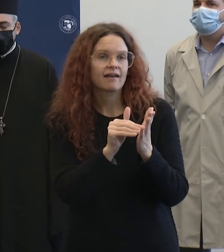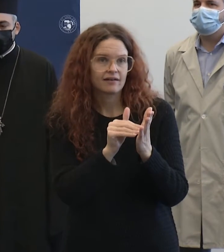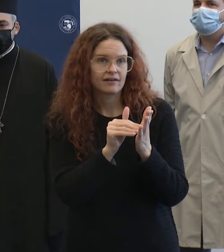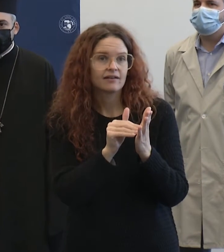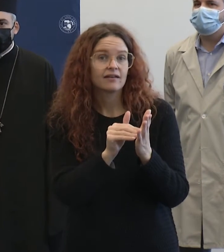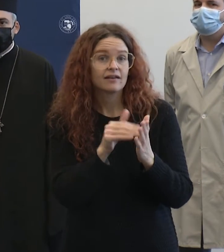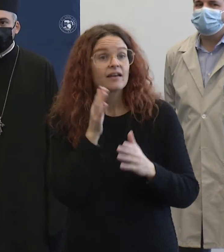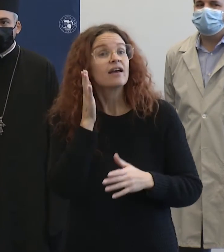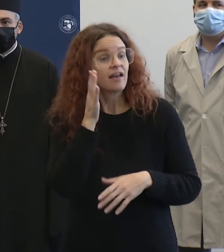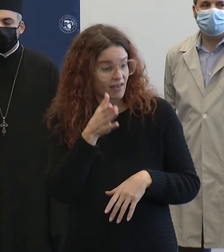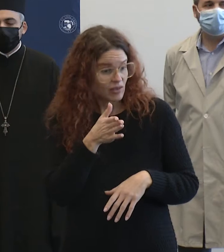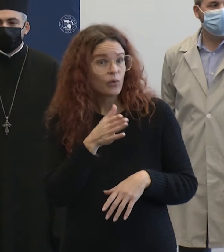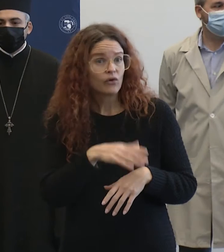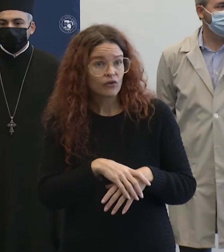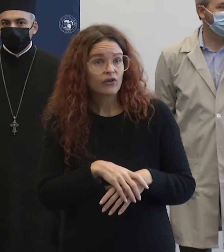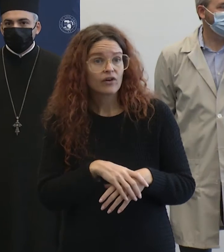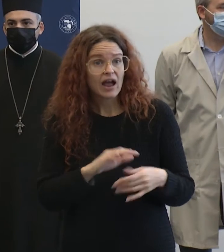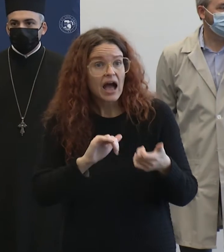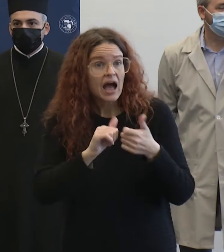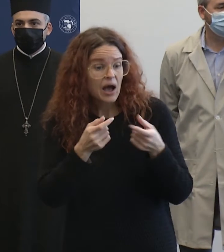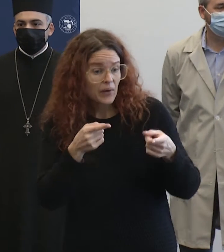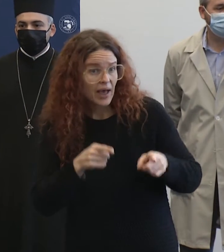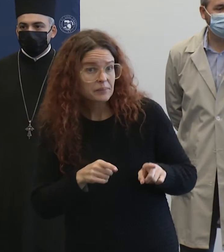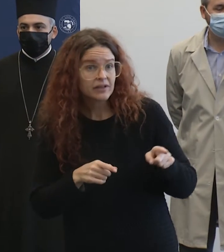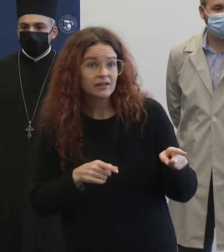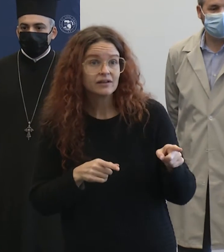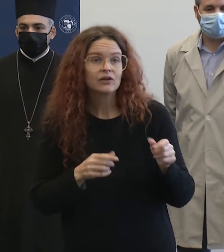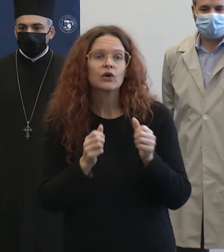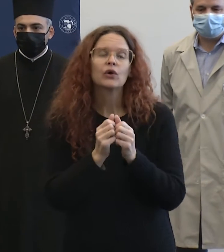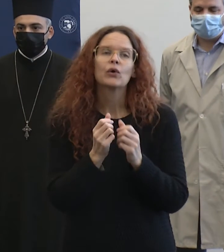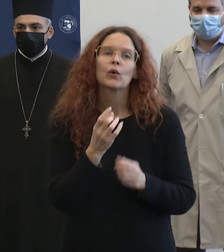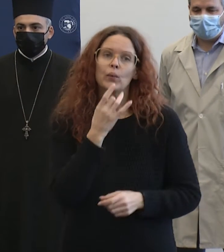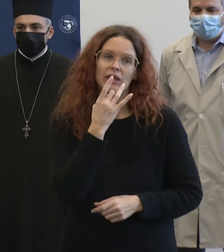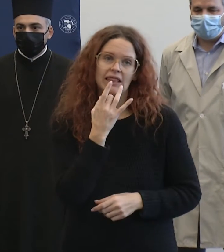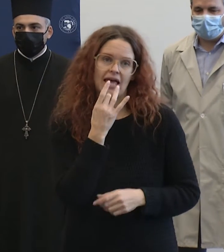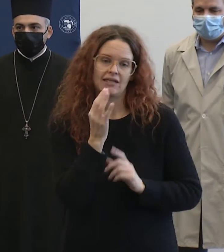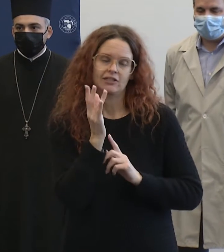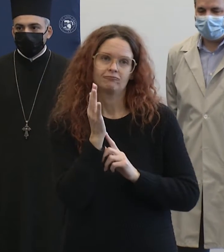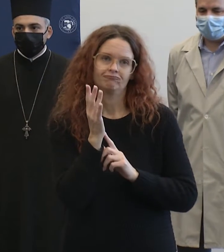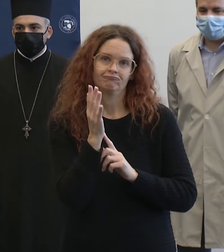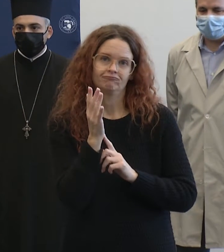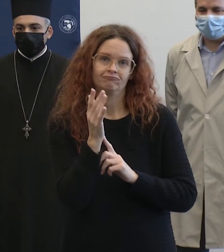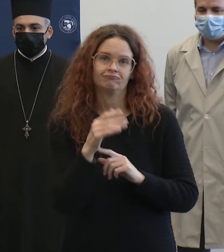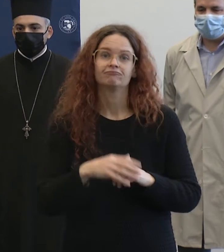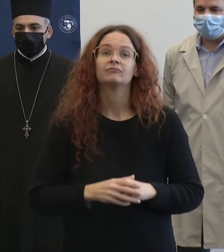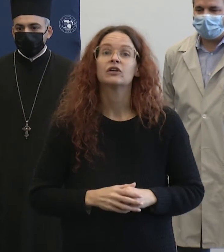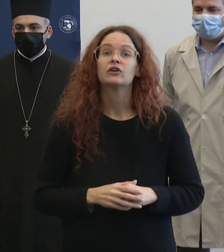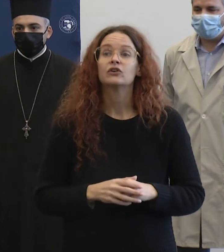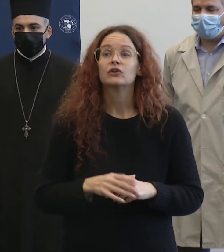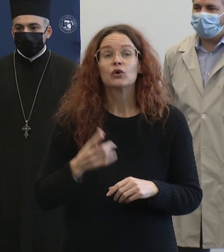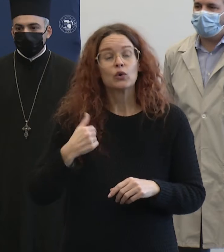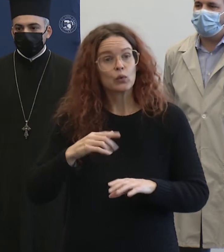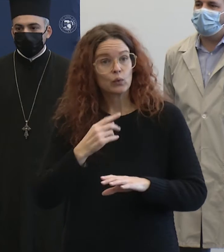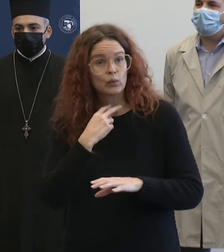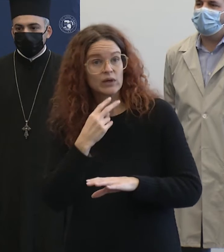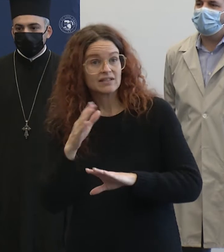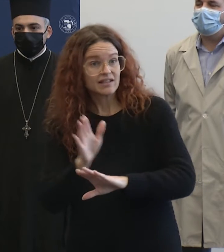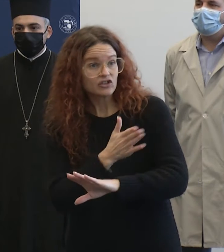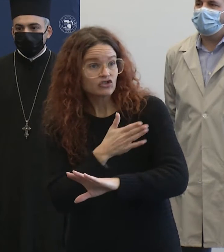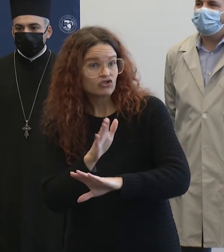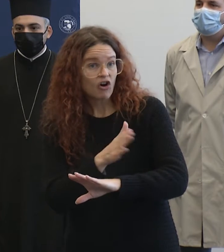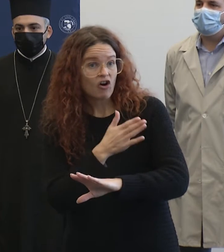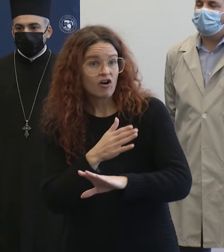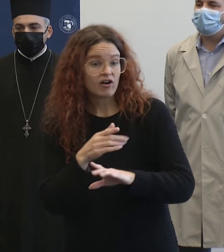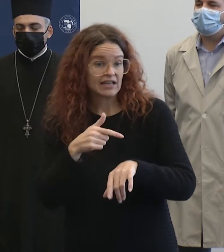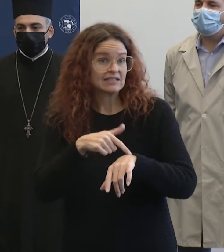and they were. And the way that they dedicated it was with light. And so there is a song that we sing at this time